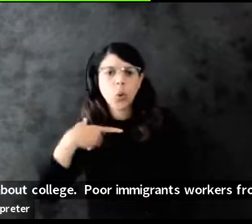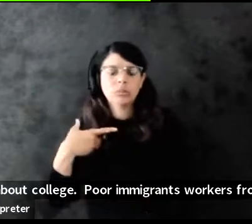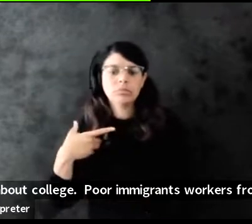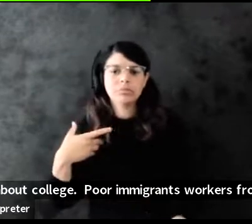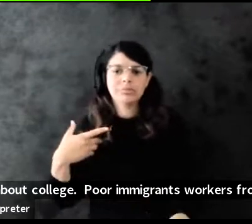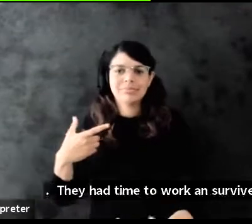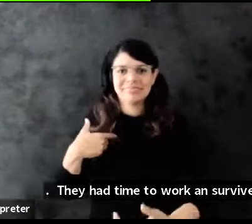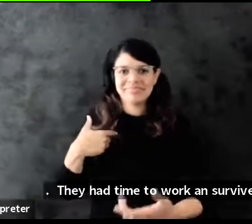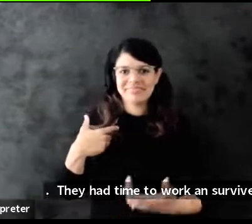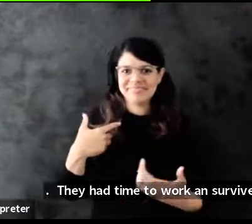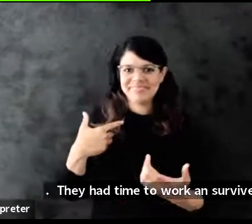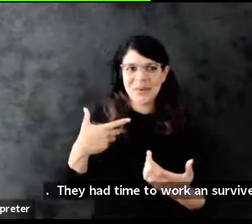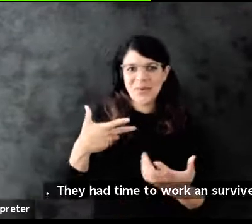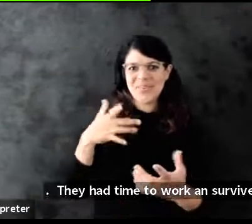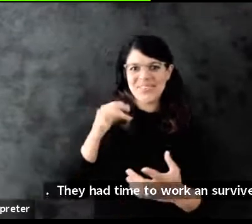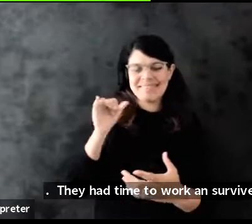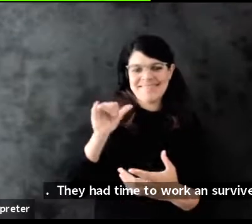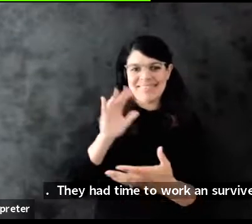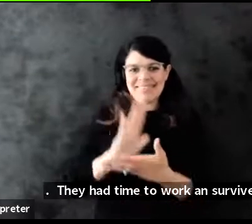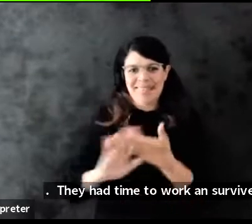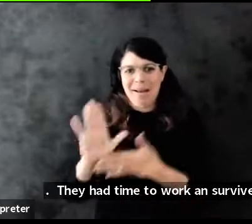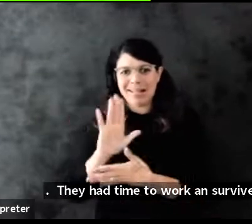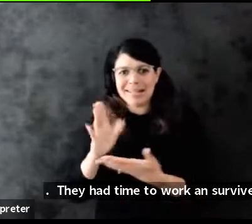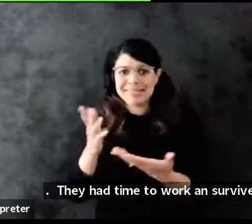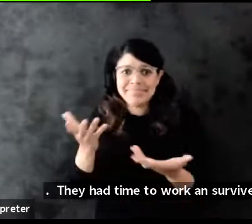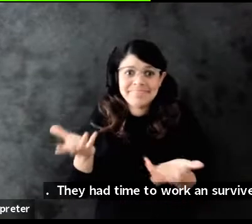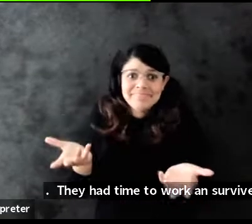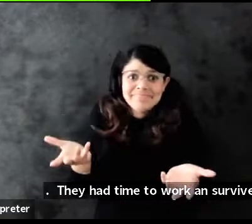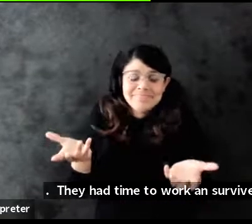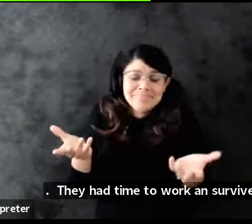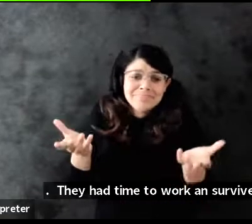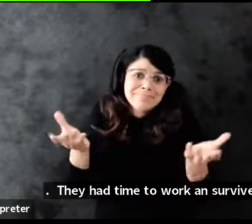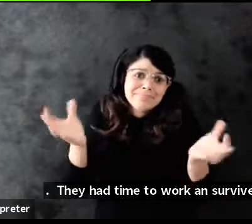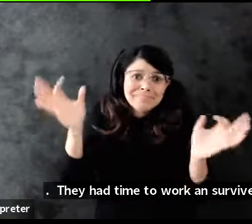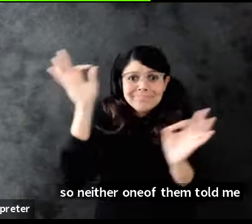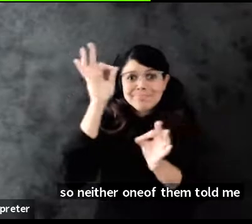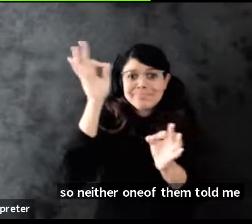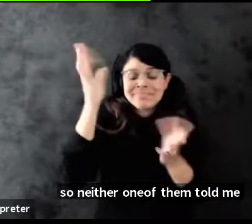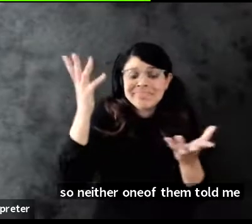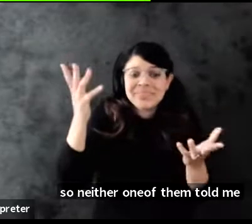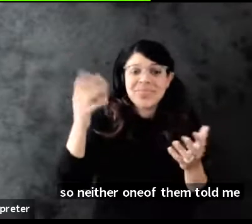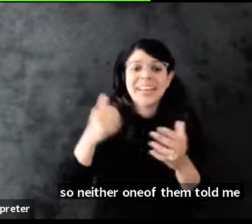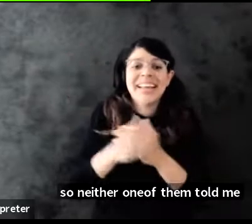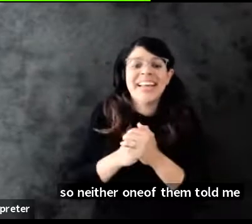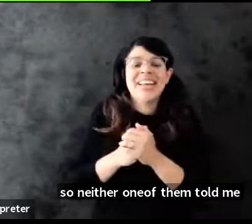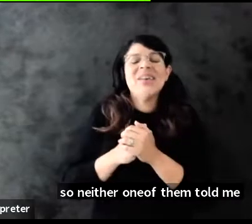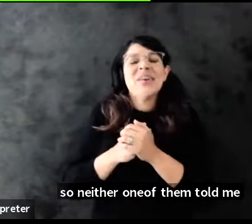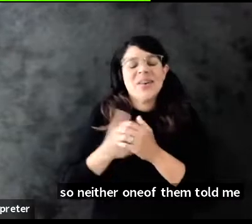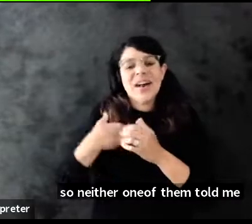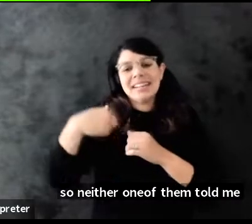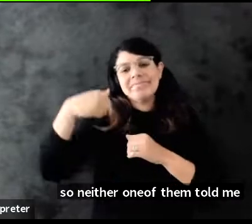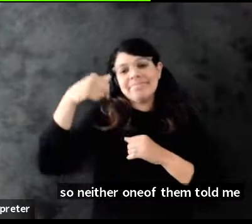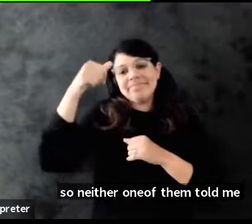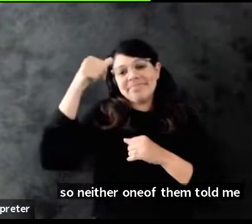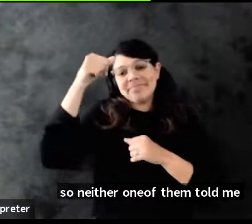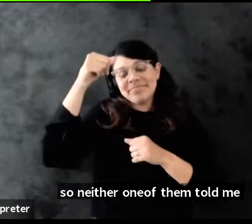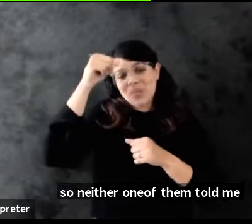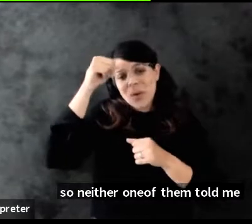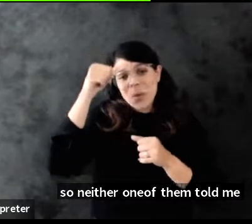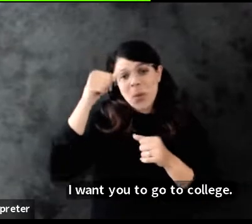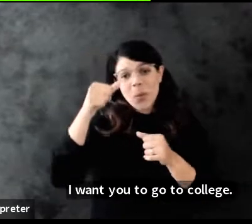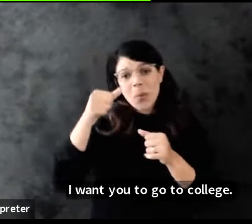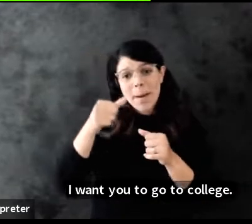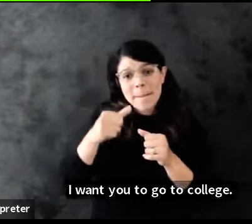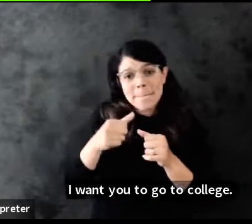What's college? Pues no sé. And so I never knew about it. And so at that time, and unfortunately, I think it still